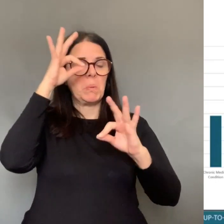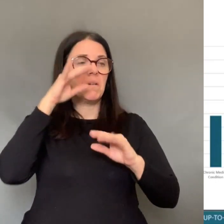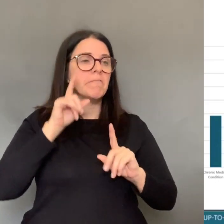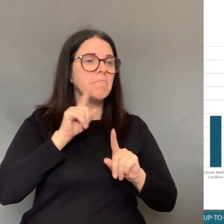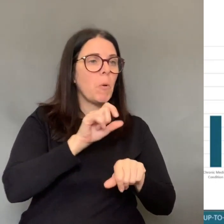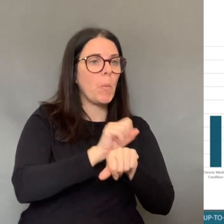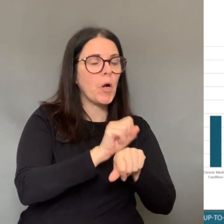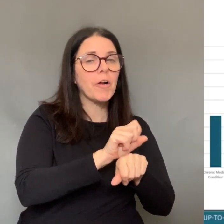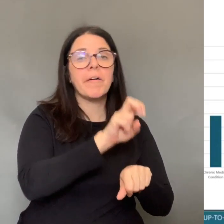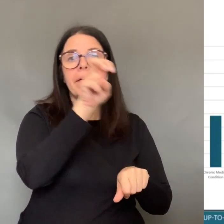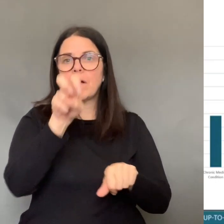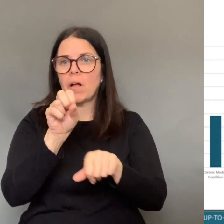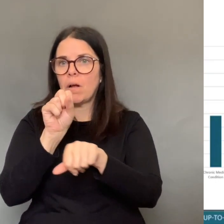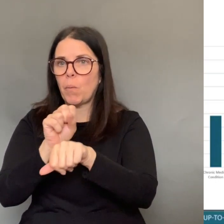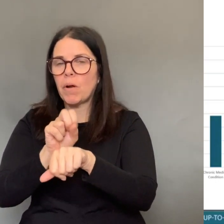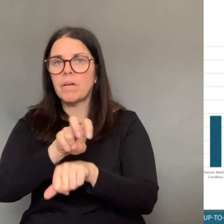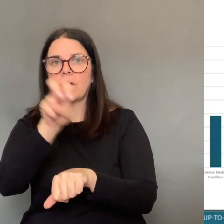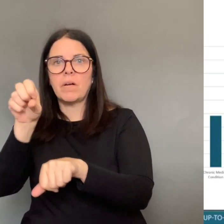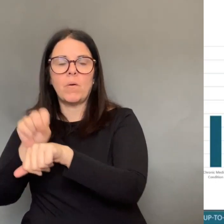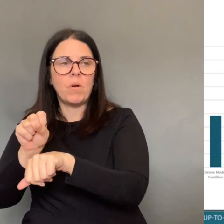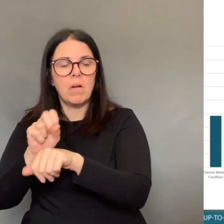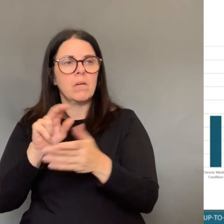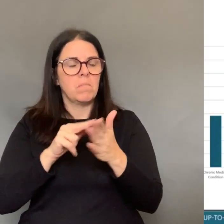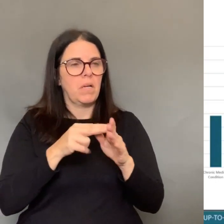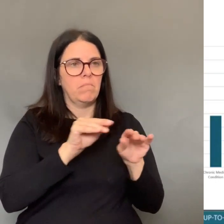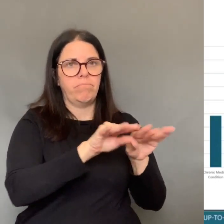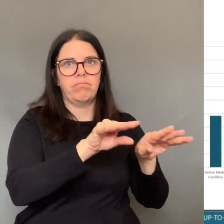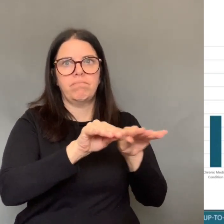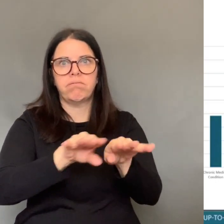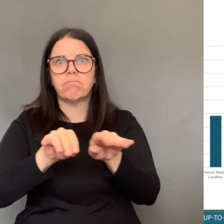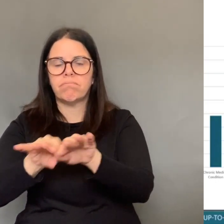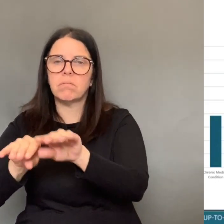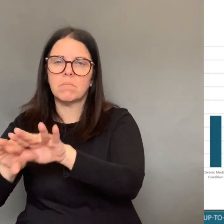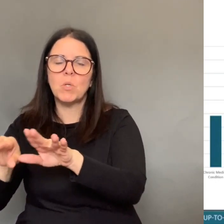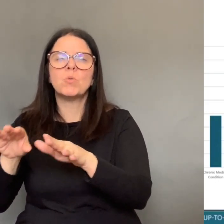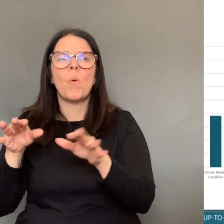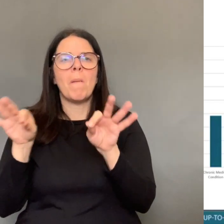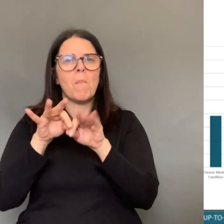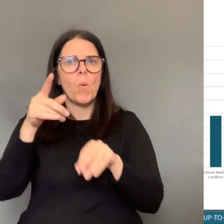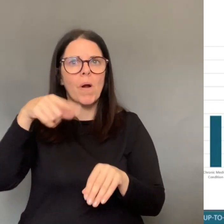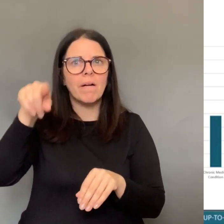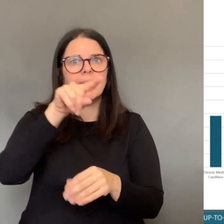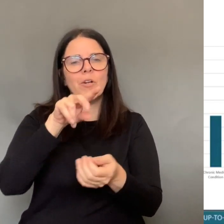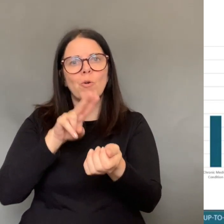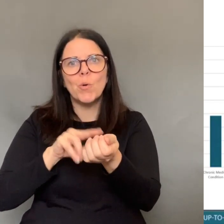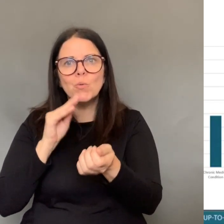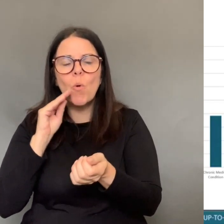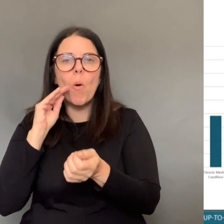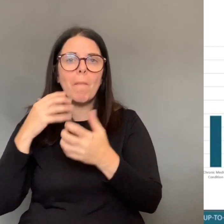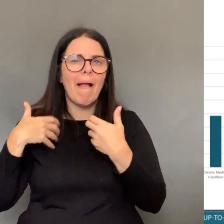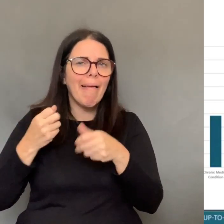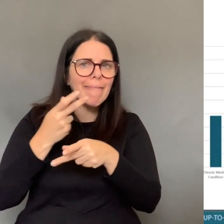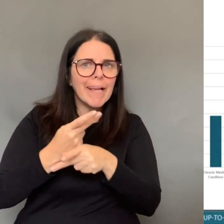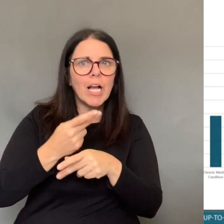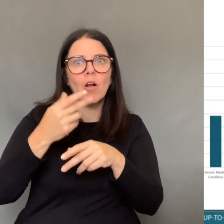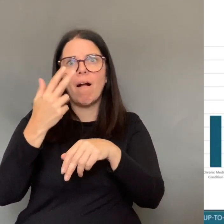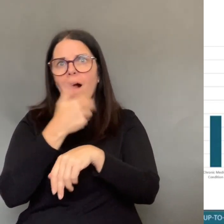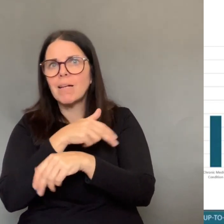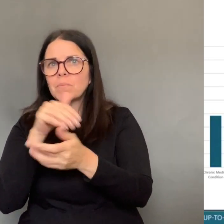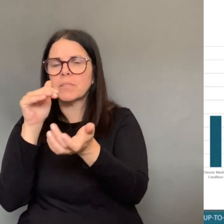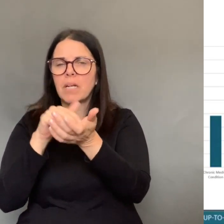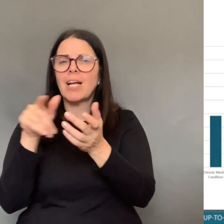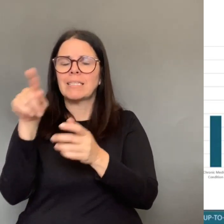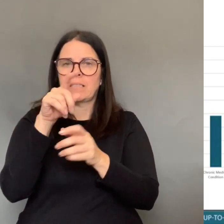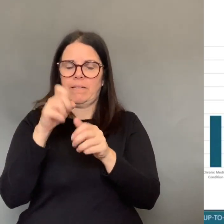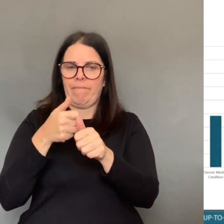So what is happening with our cases? Do they have any chronic illnesses? We looked at our data to answer this question, and this is what we found.